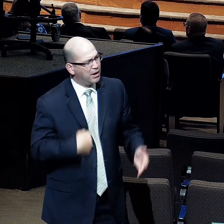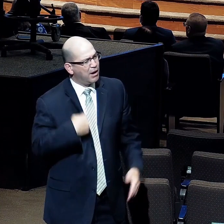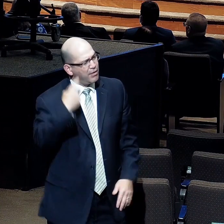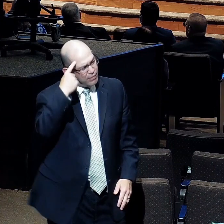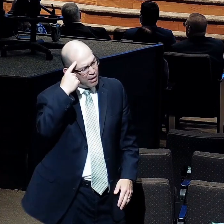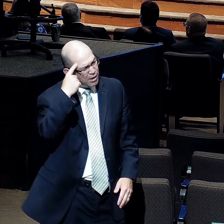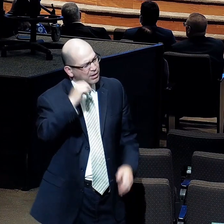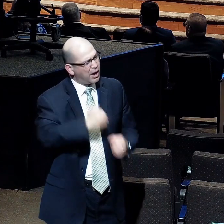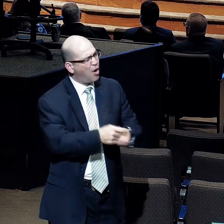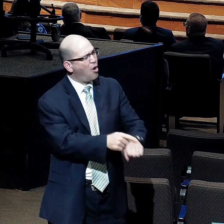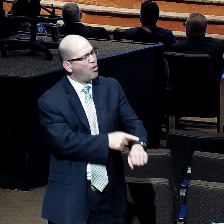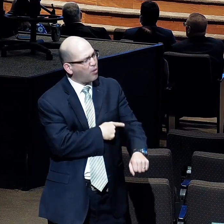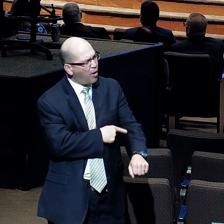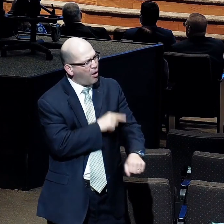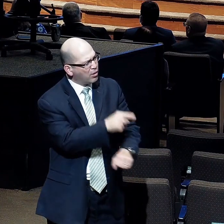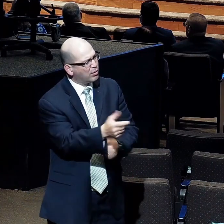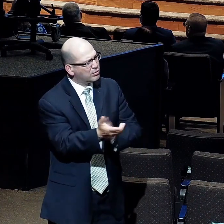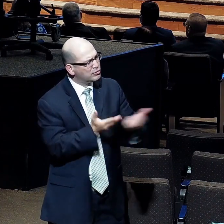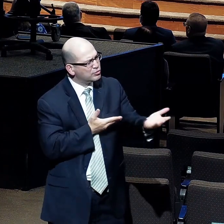Sally make you her slave."